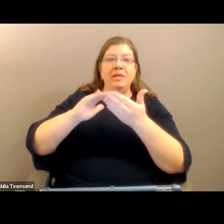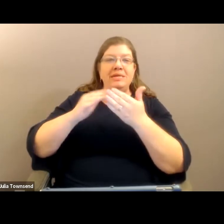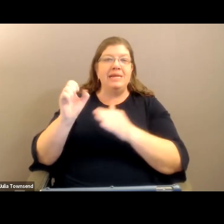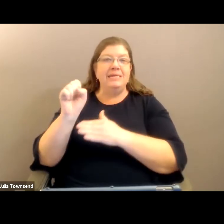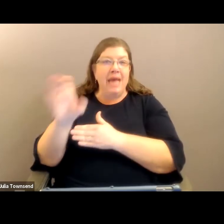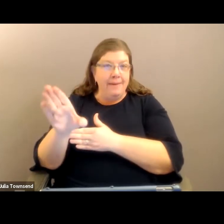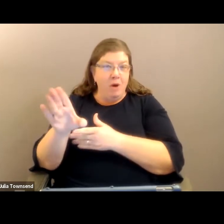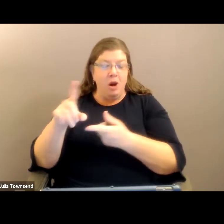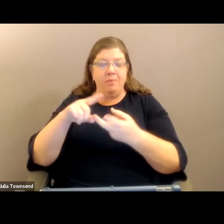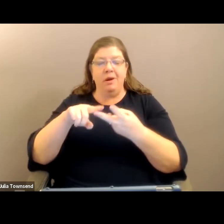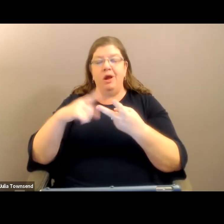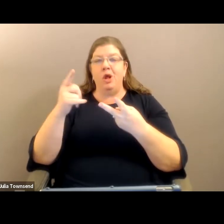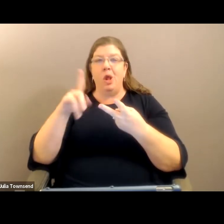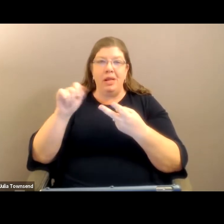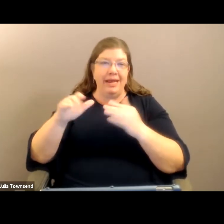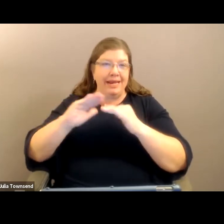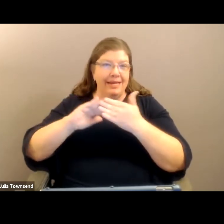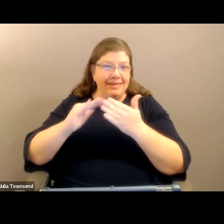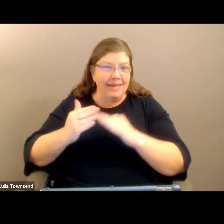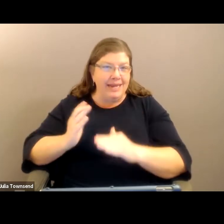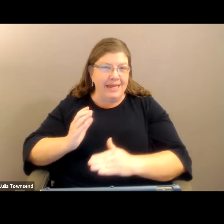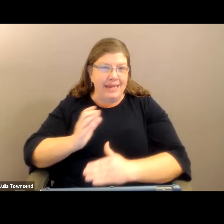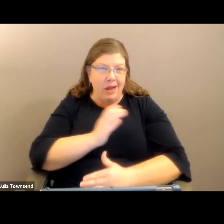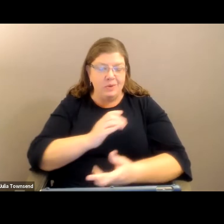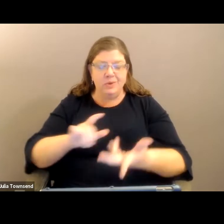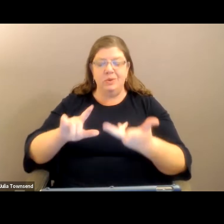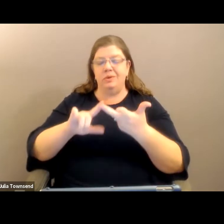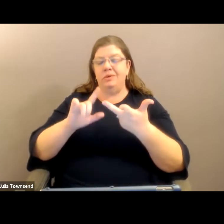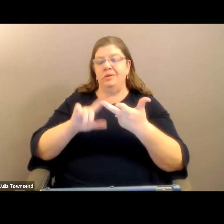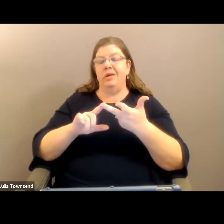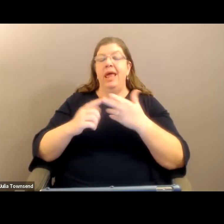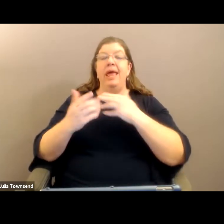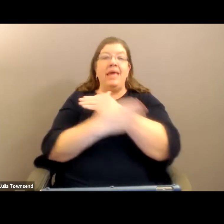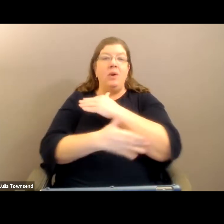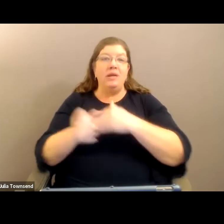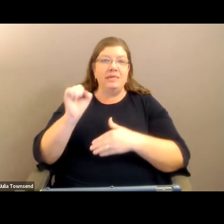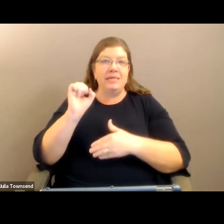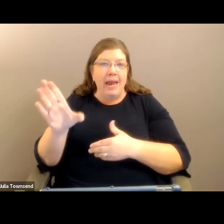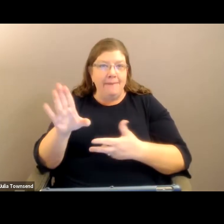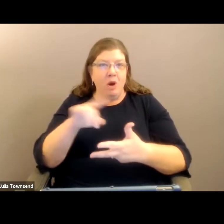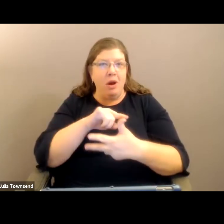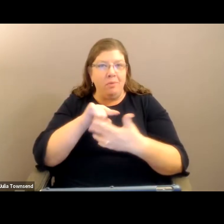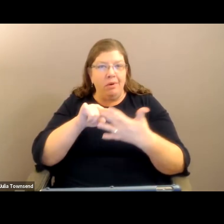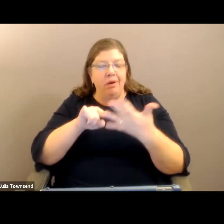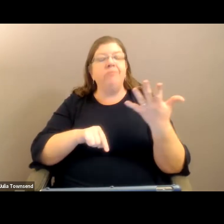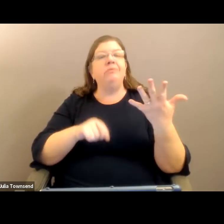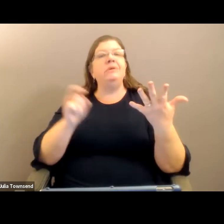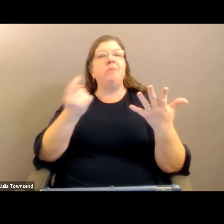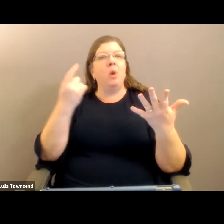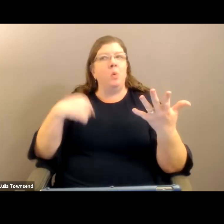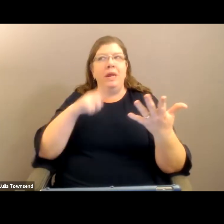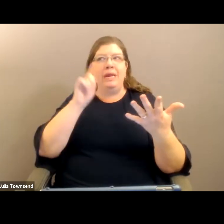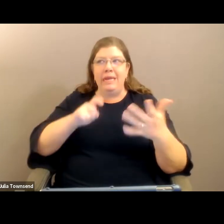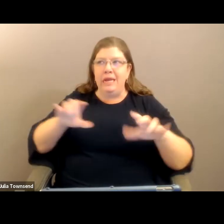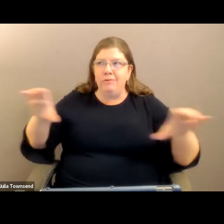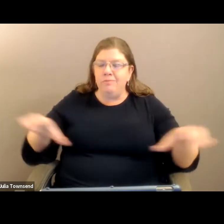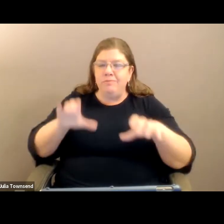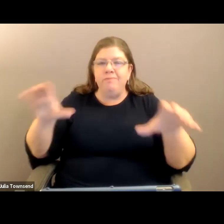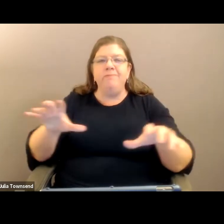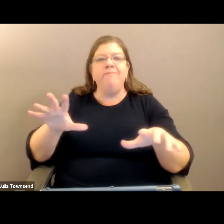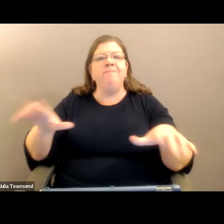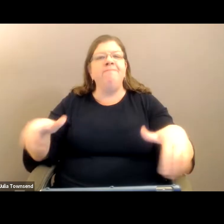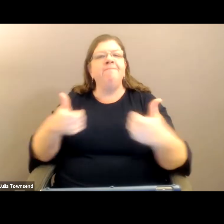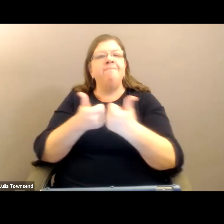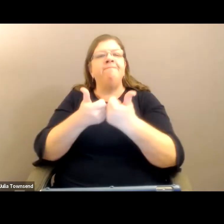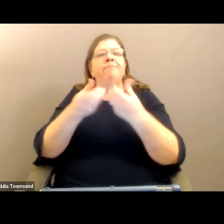Barbara, with Goleta City Council, with the County of Santa Barbara. This is something that we all need to do together. Right. And